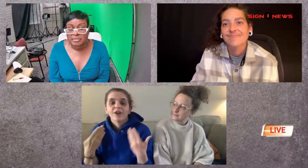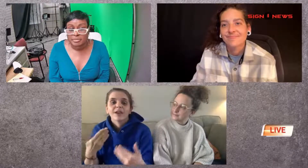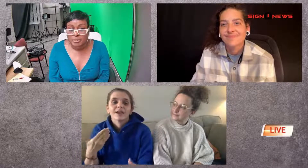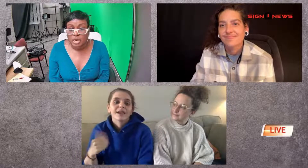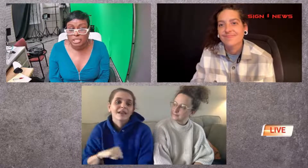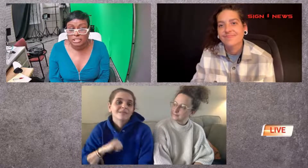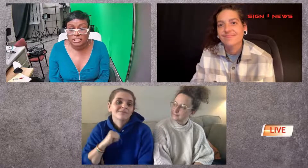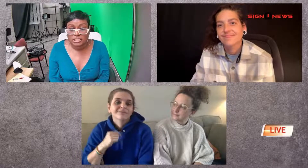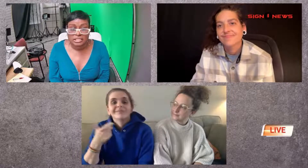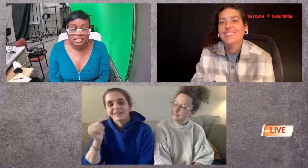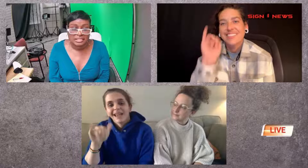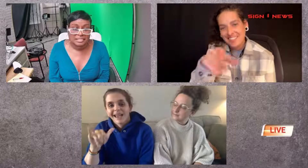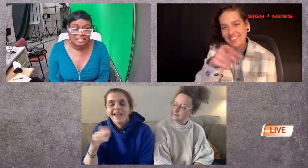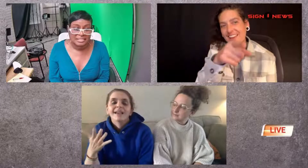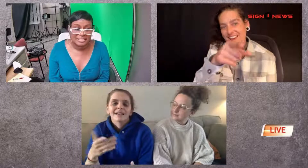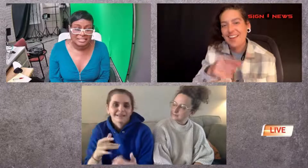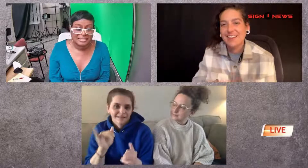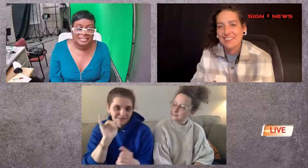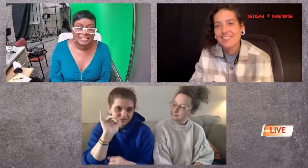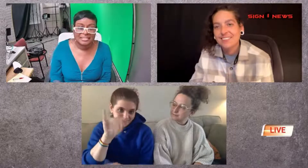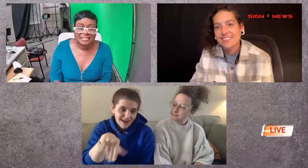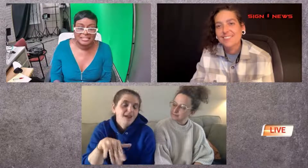That's coming up in March.